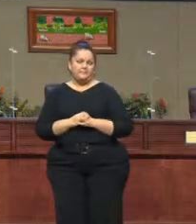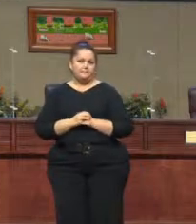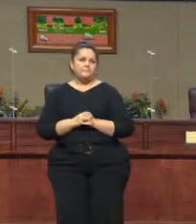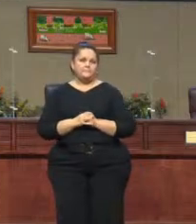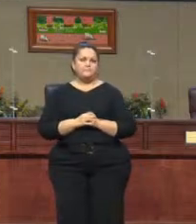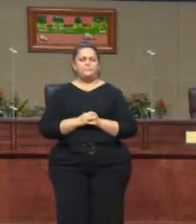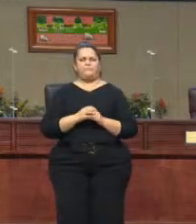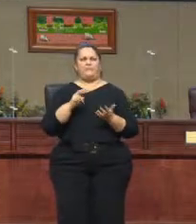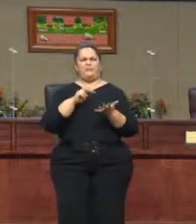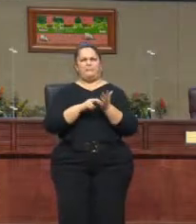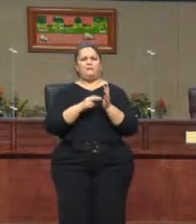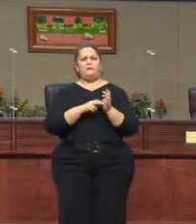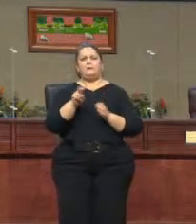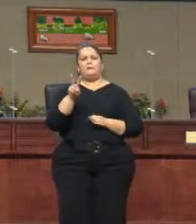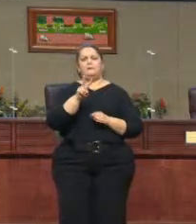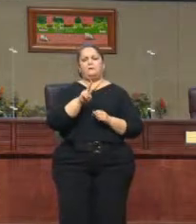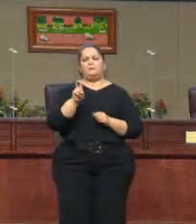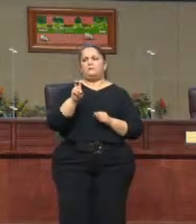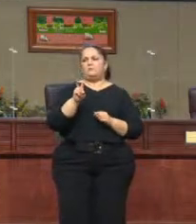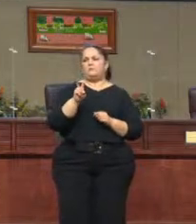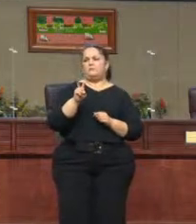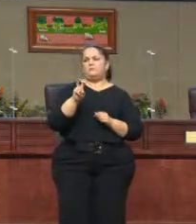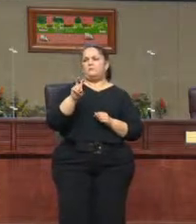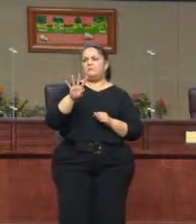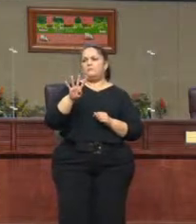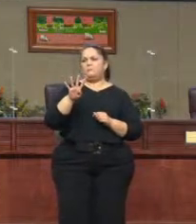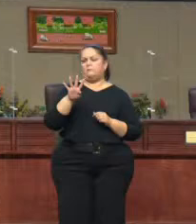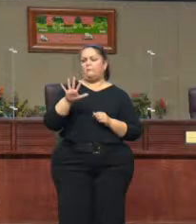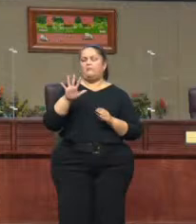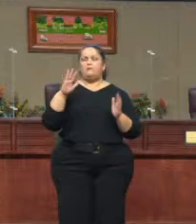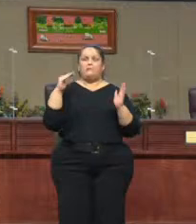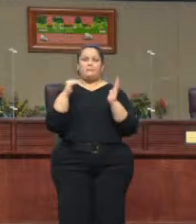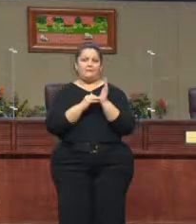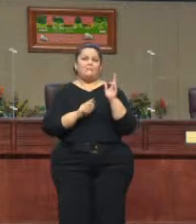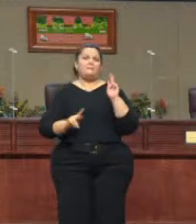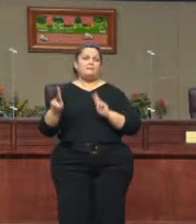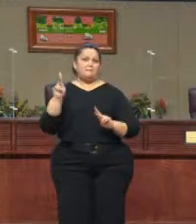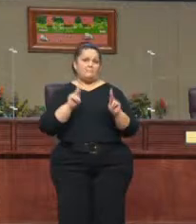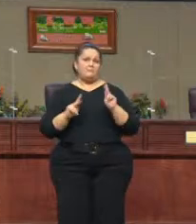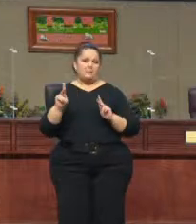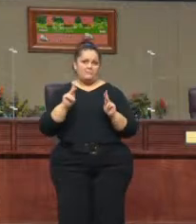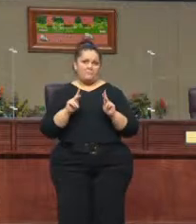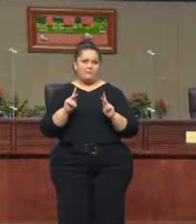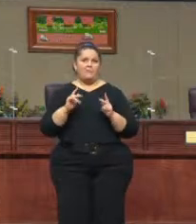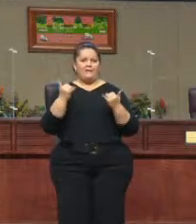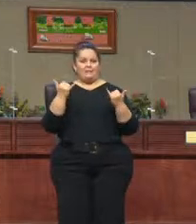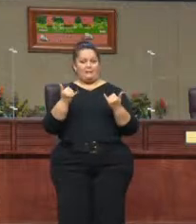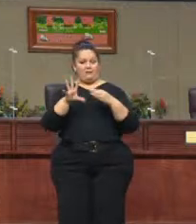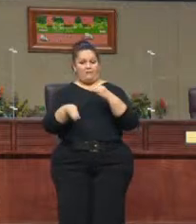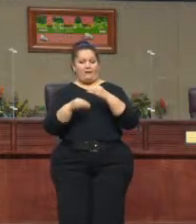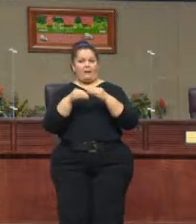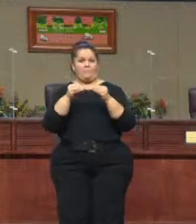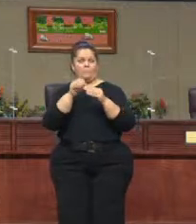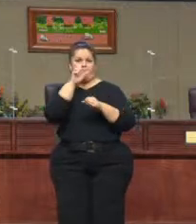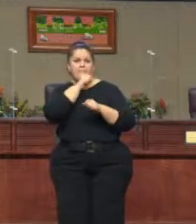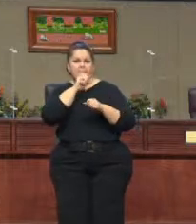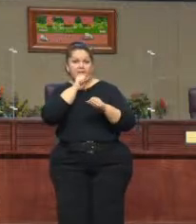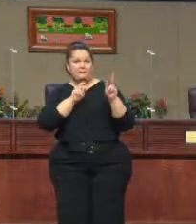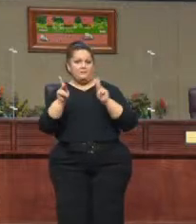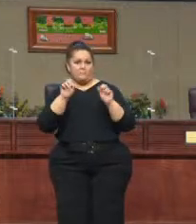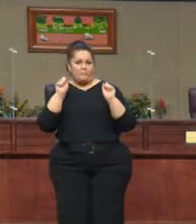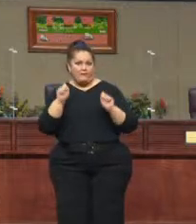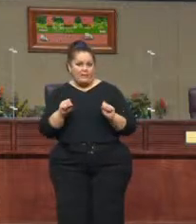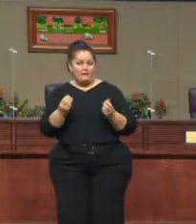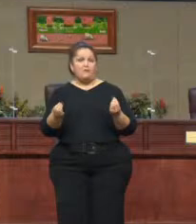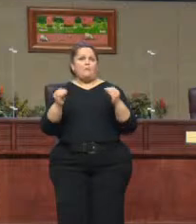over 254,000 people. With expanded eligibility at all sites, I know that